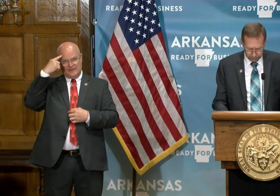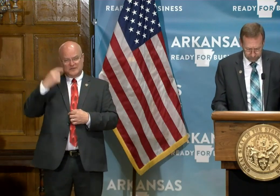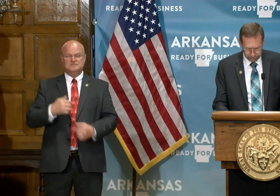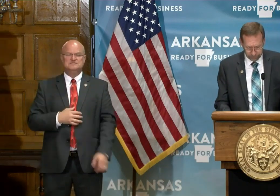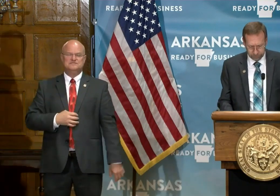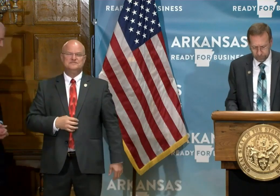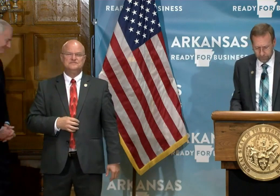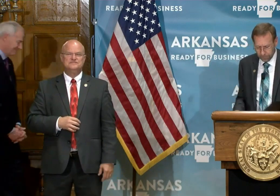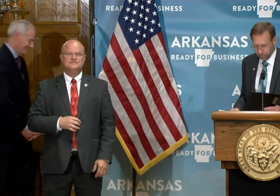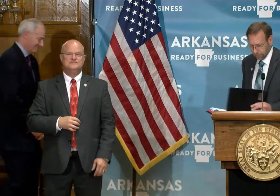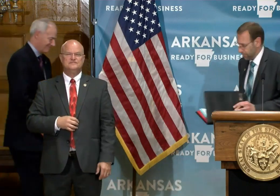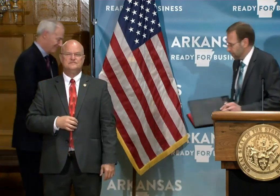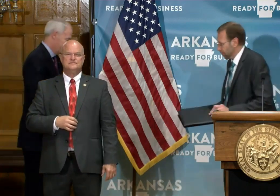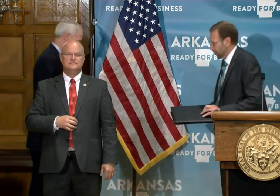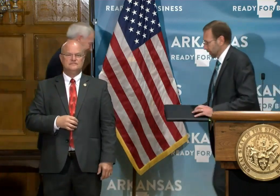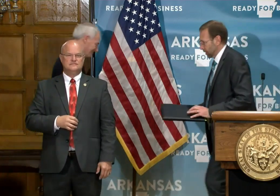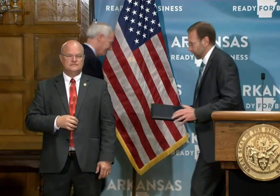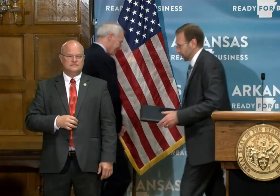governor.